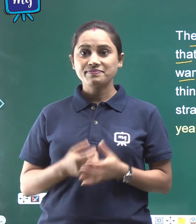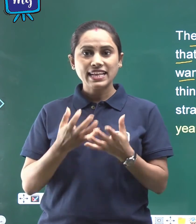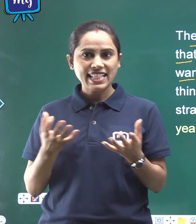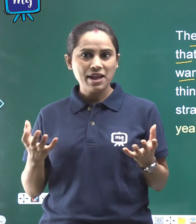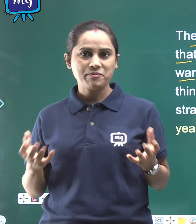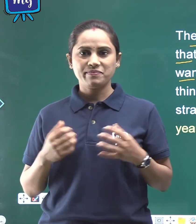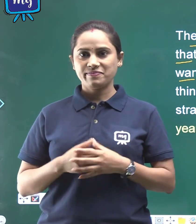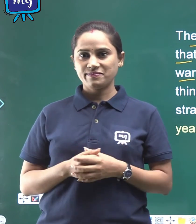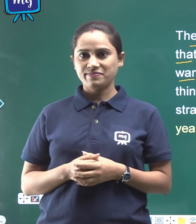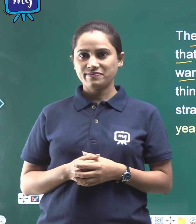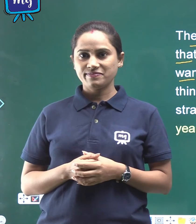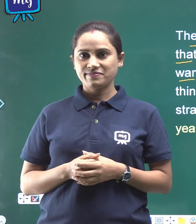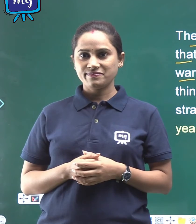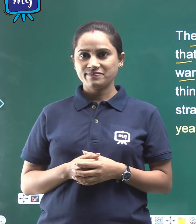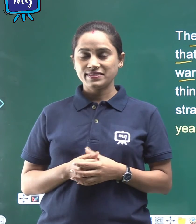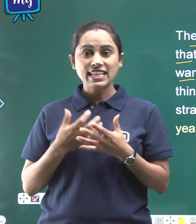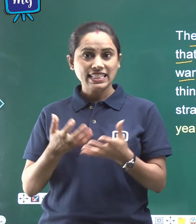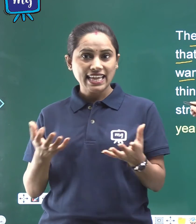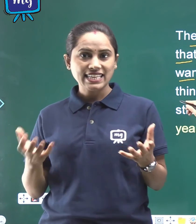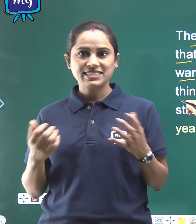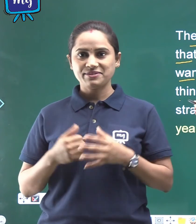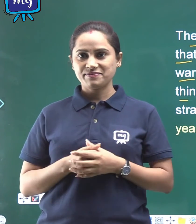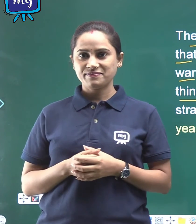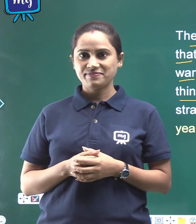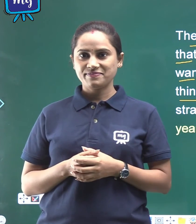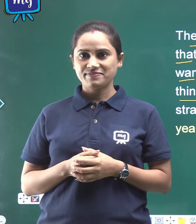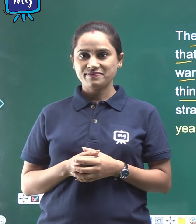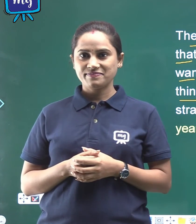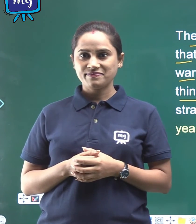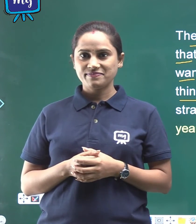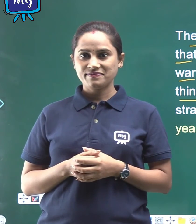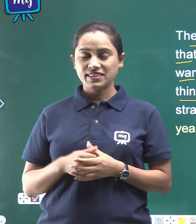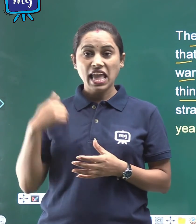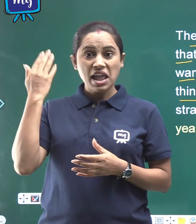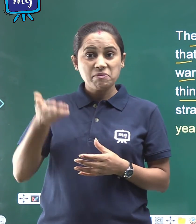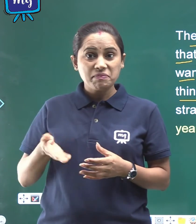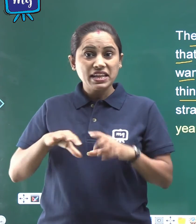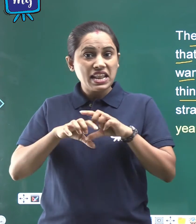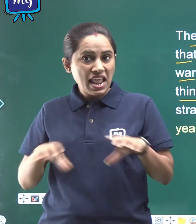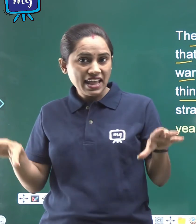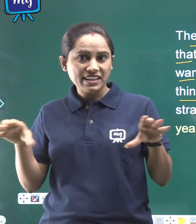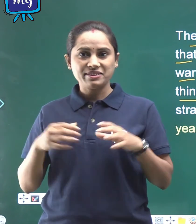them. The things had been lying